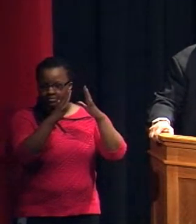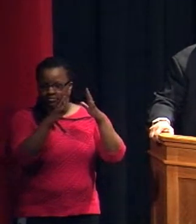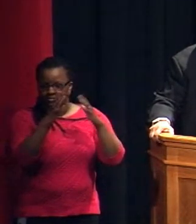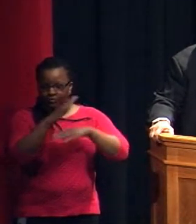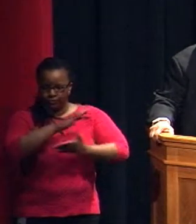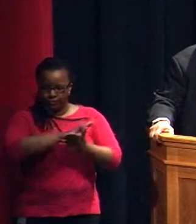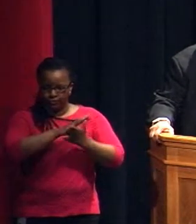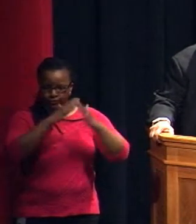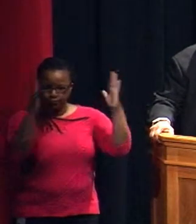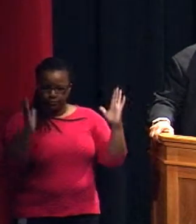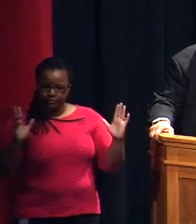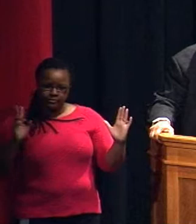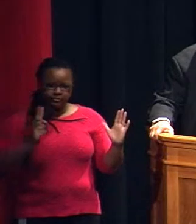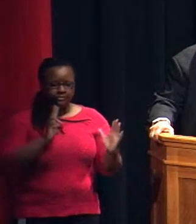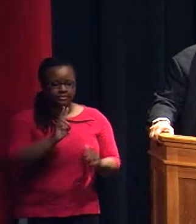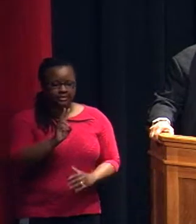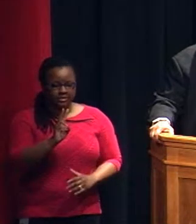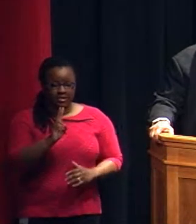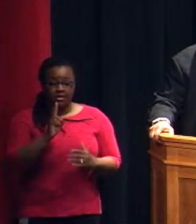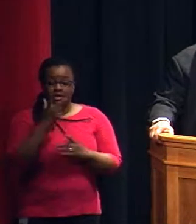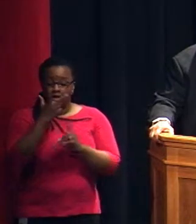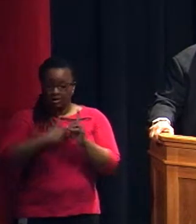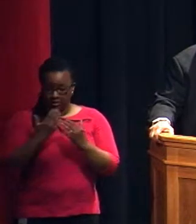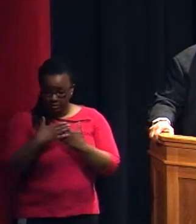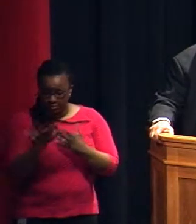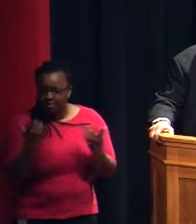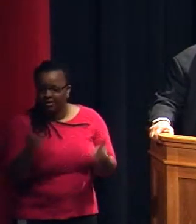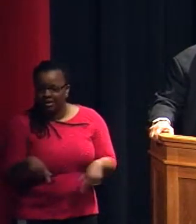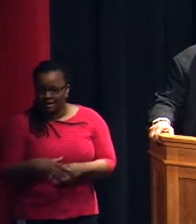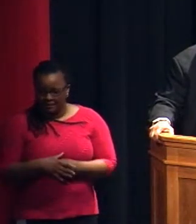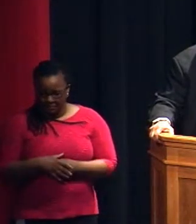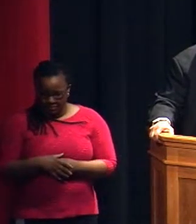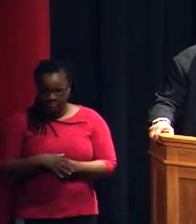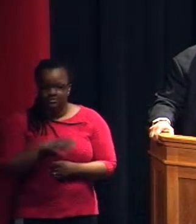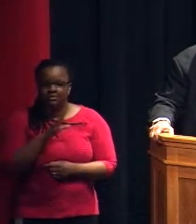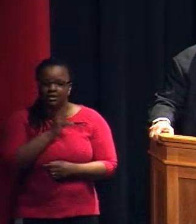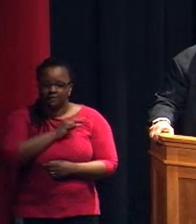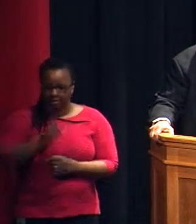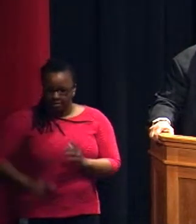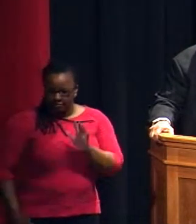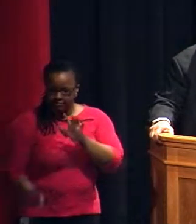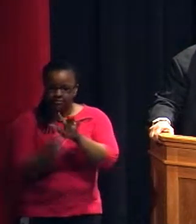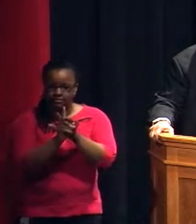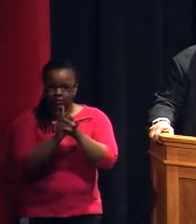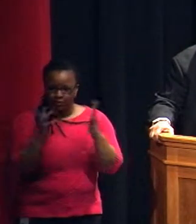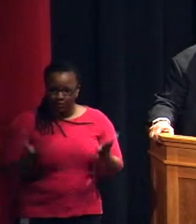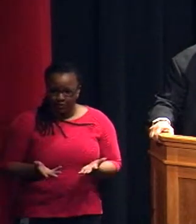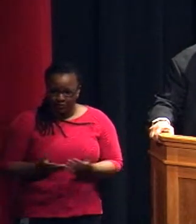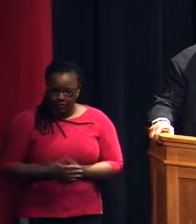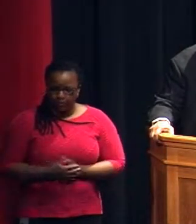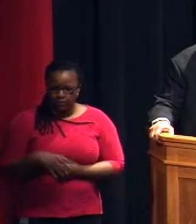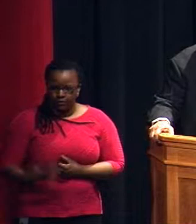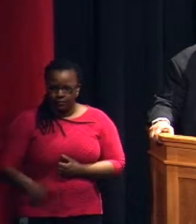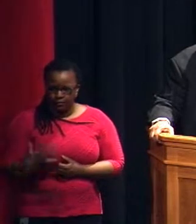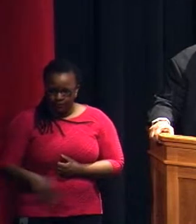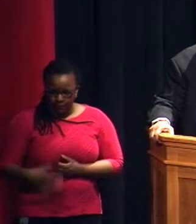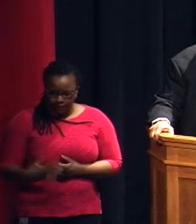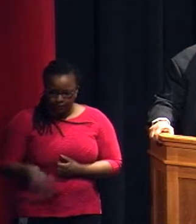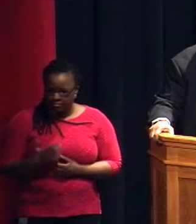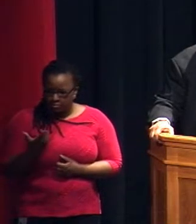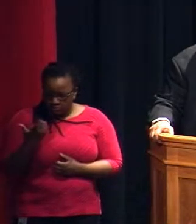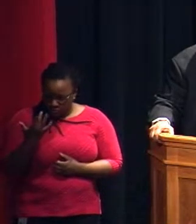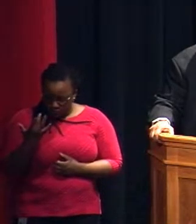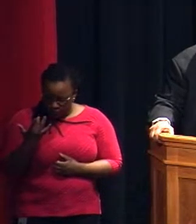and 3 months later, Dr. Martin Luther King Jr. came here to support